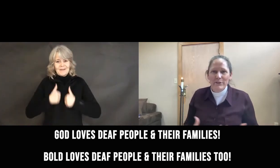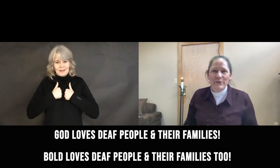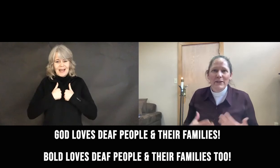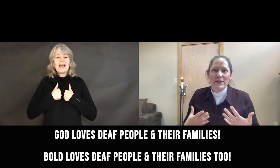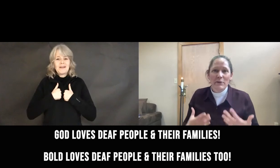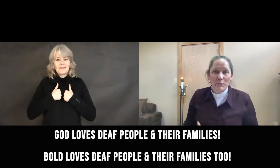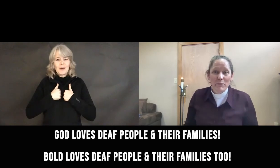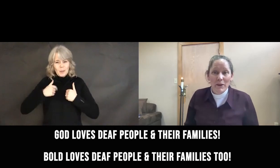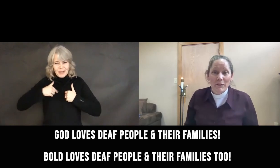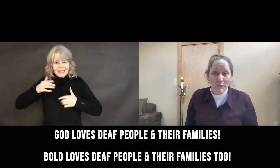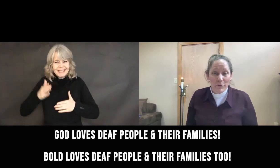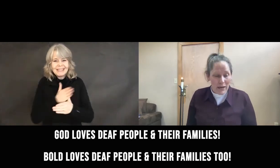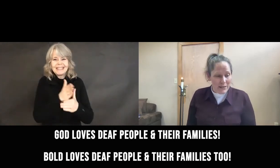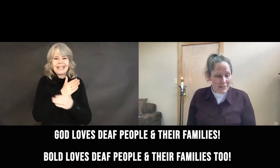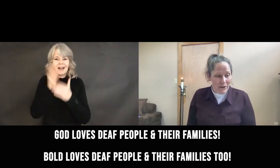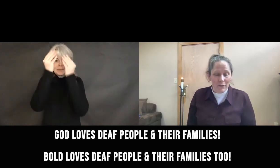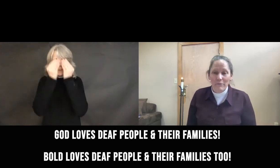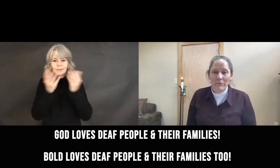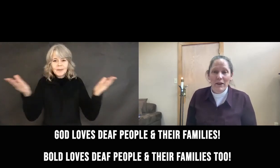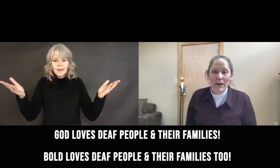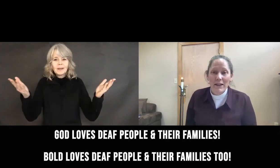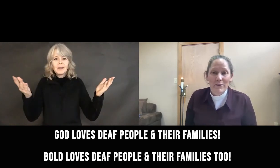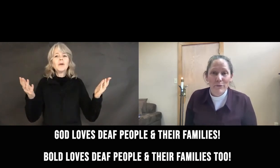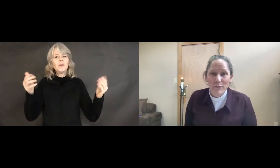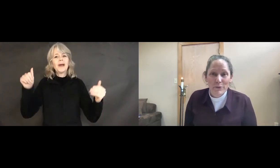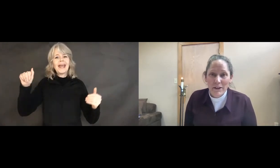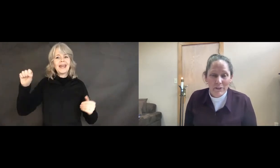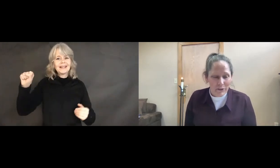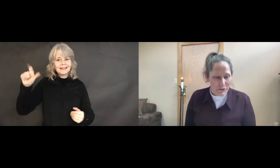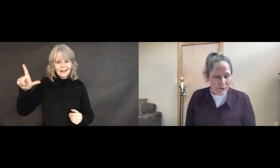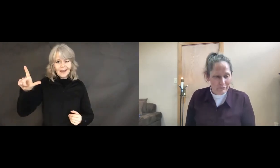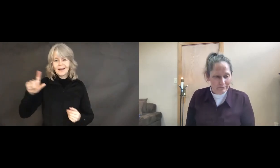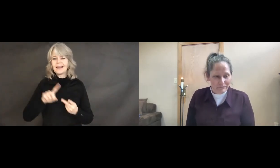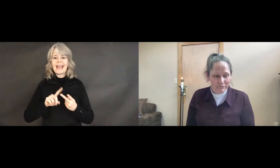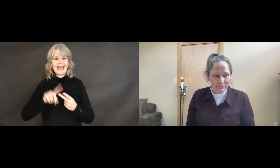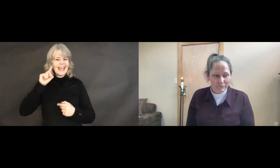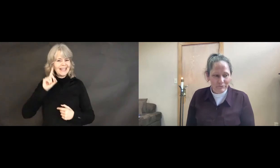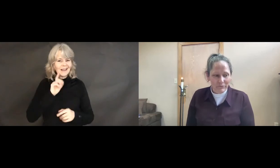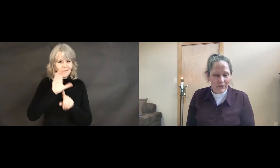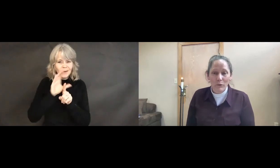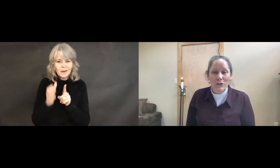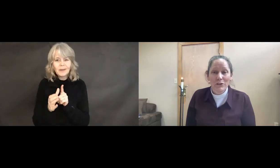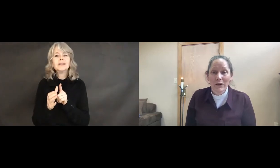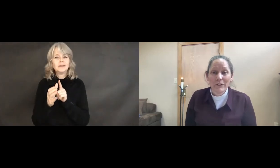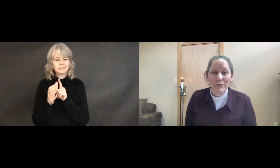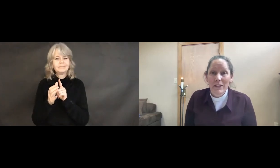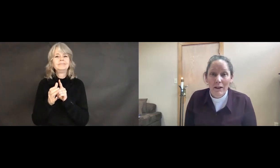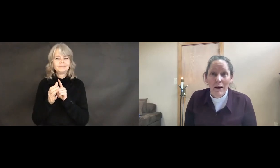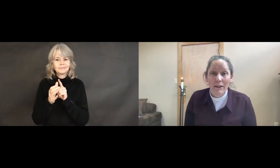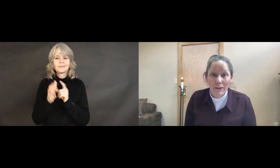news through ASL and through deaf culture. We share that good news that God